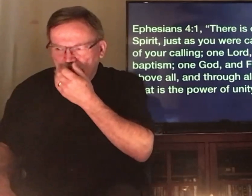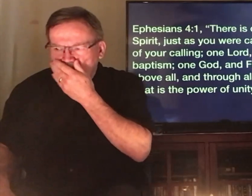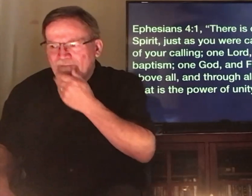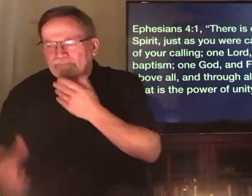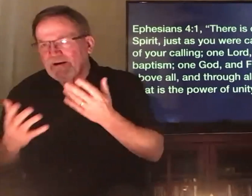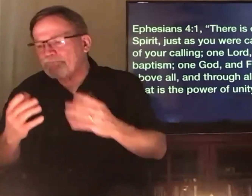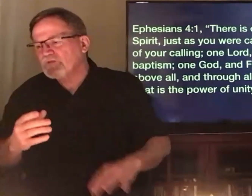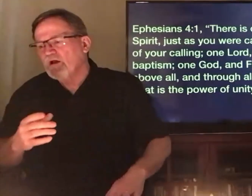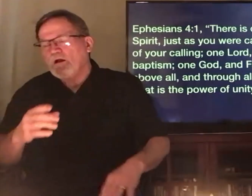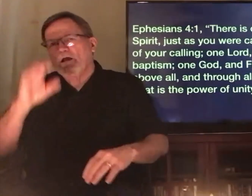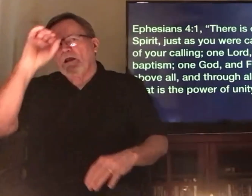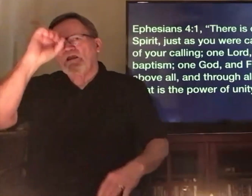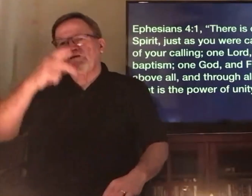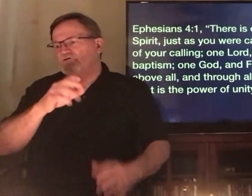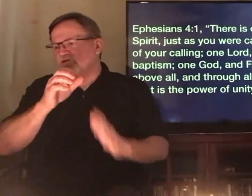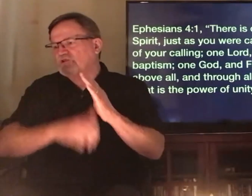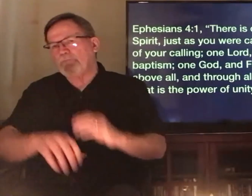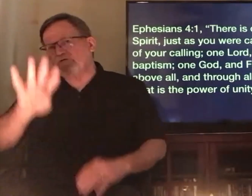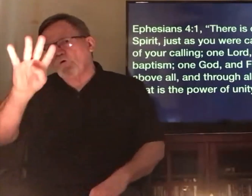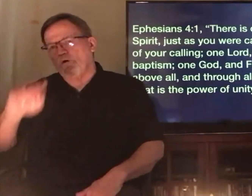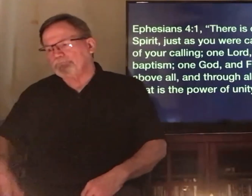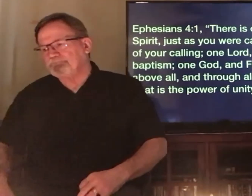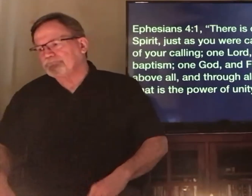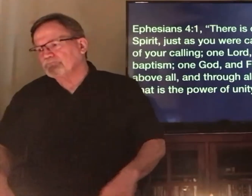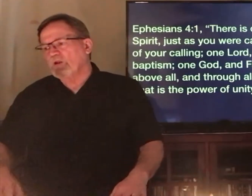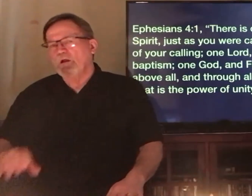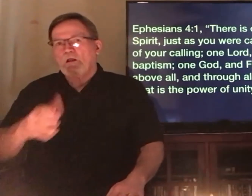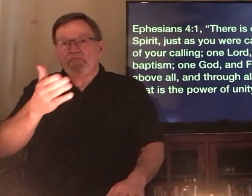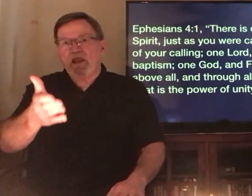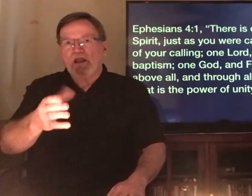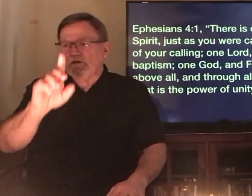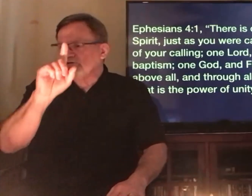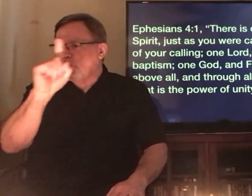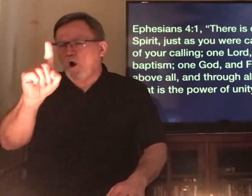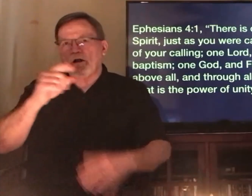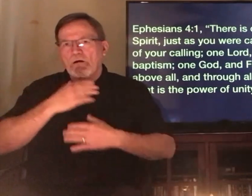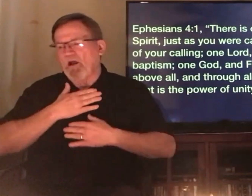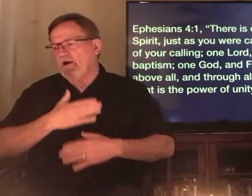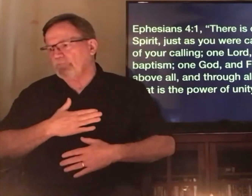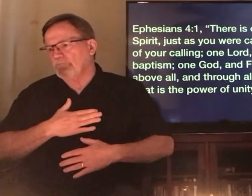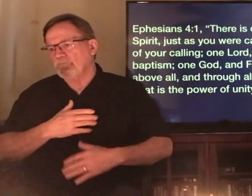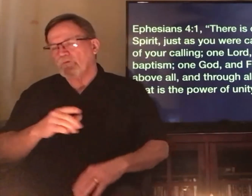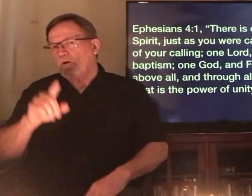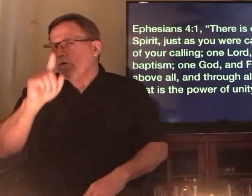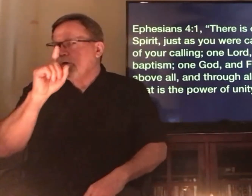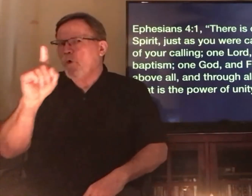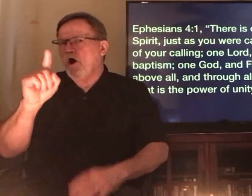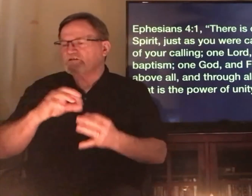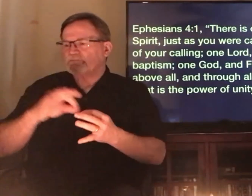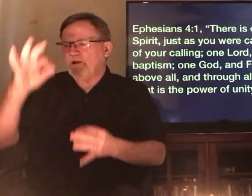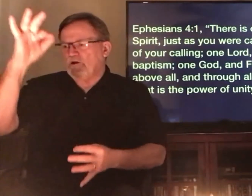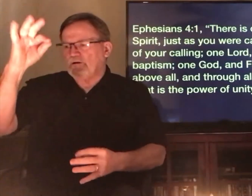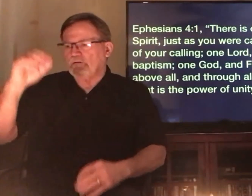reconciled, and restored Naomi to Boaz, right, the Redeemer. Remember, Naomi's